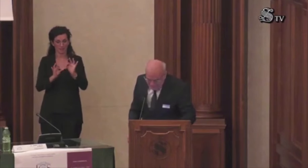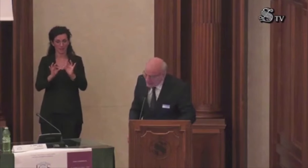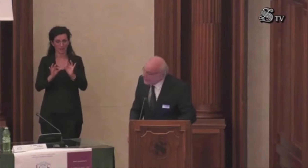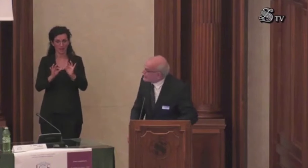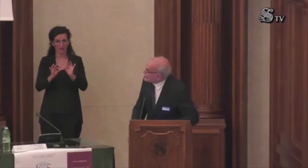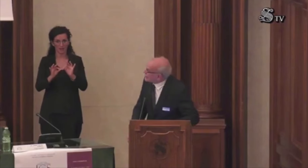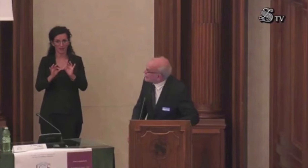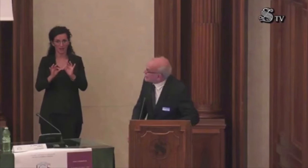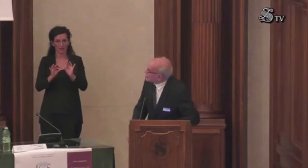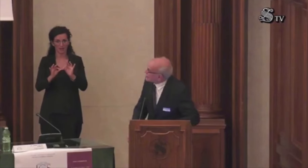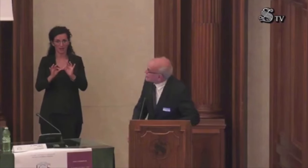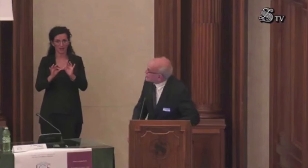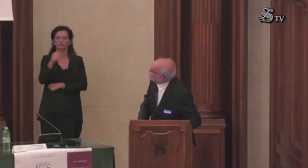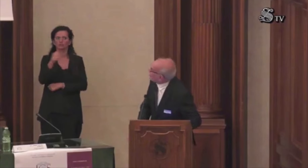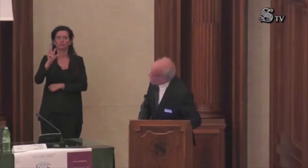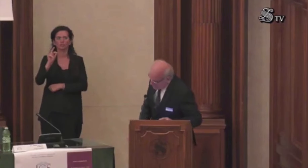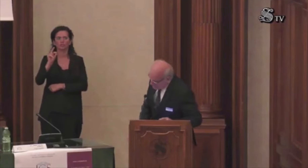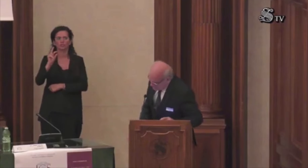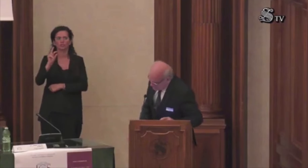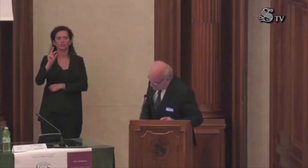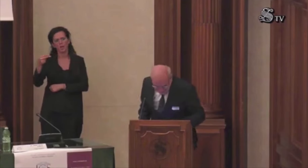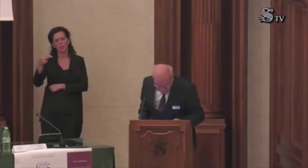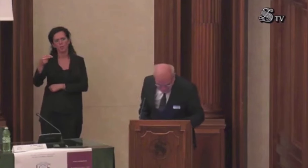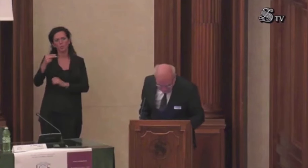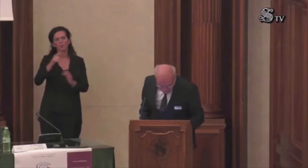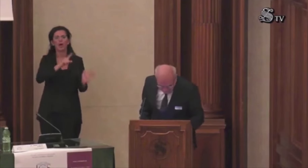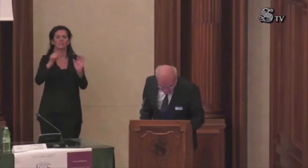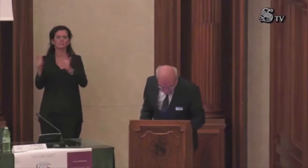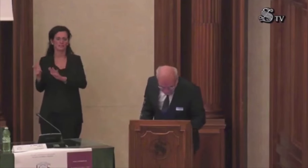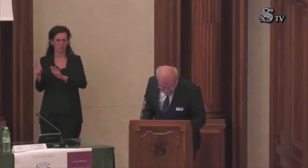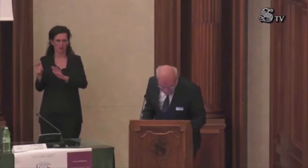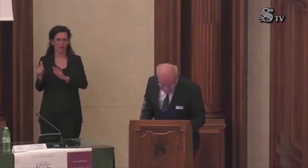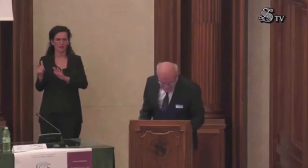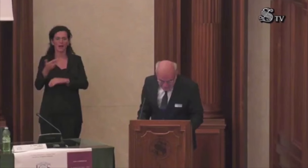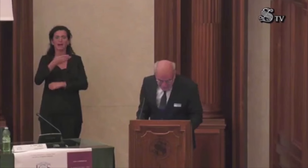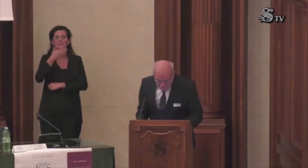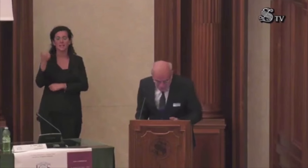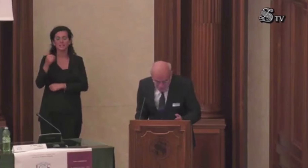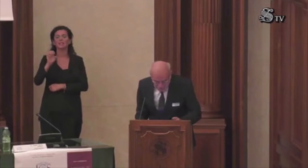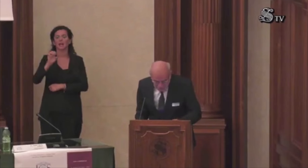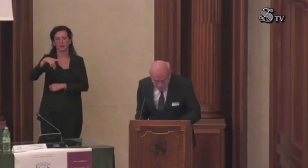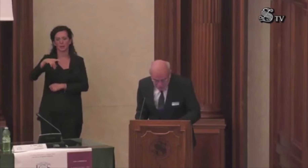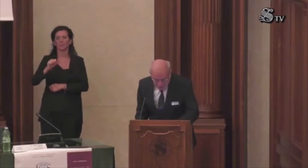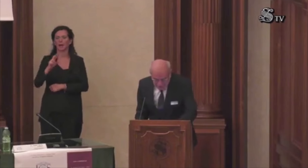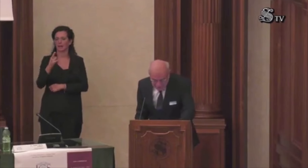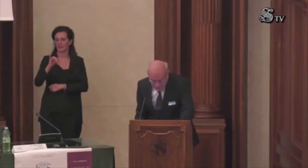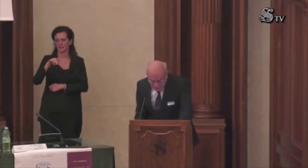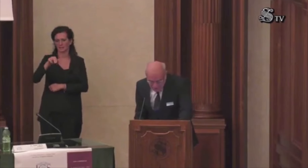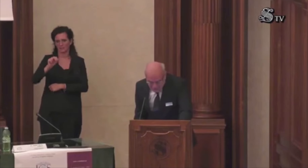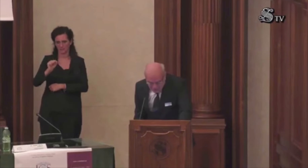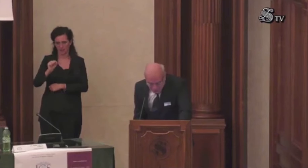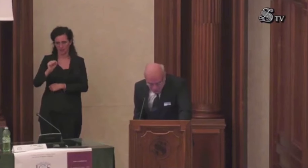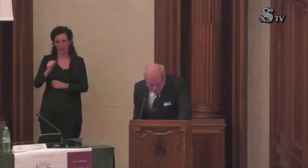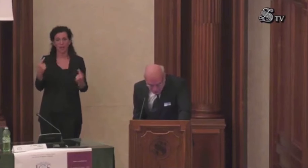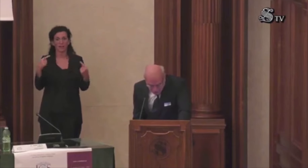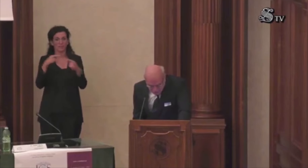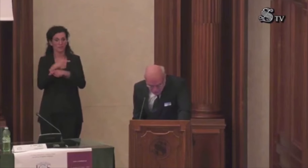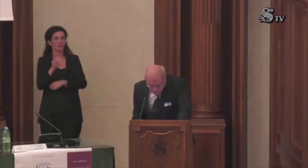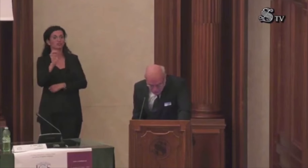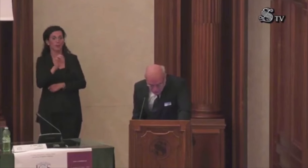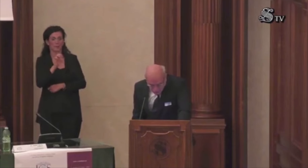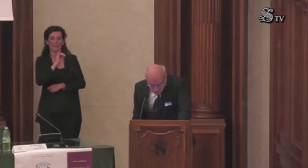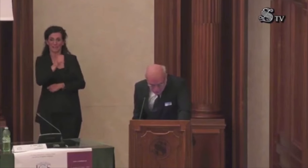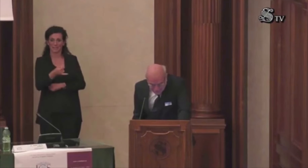enoxaparin is about 130 euros per week. with enoxaparin is